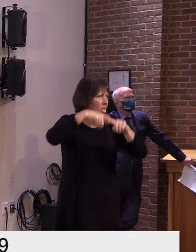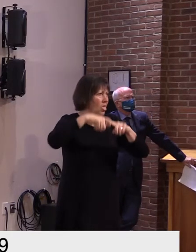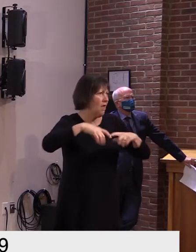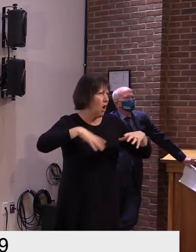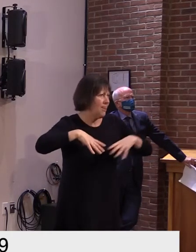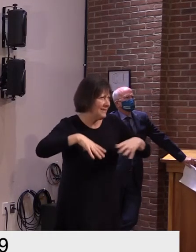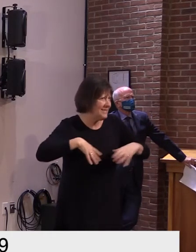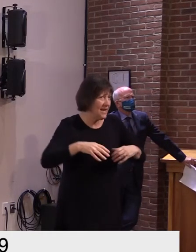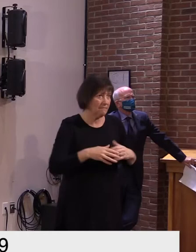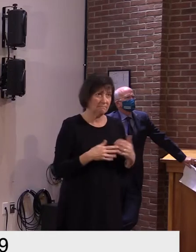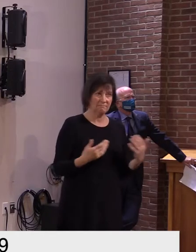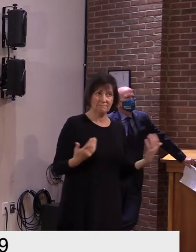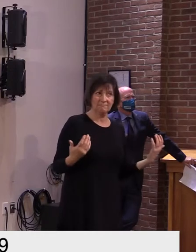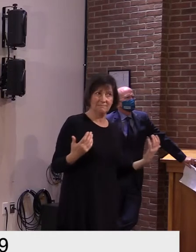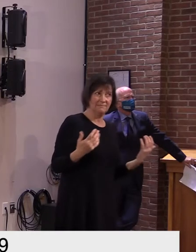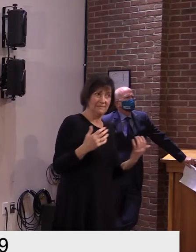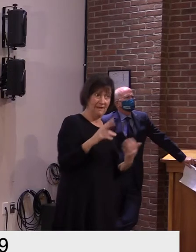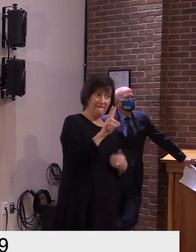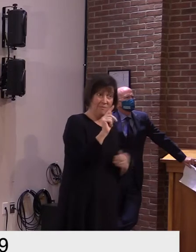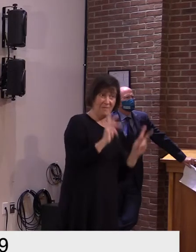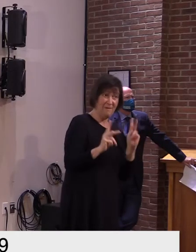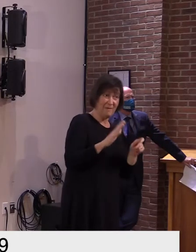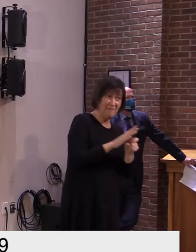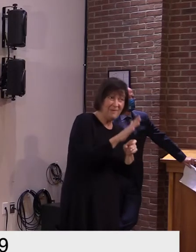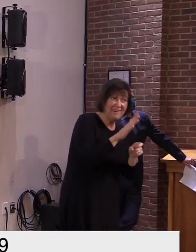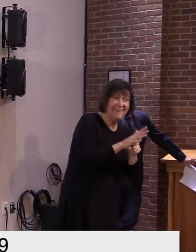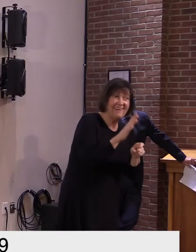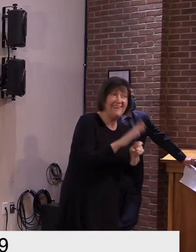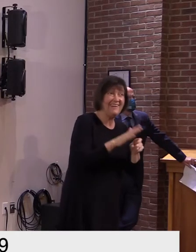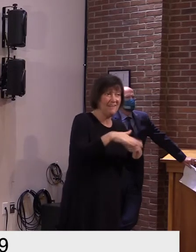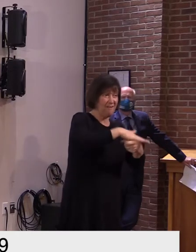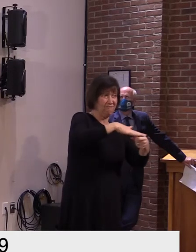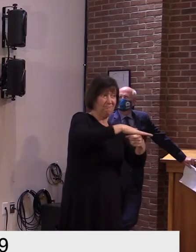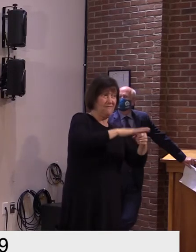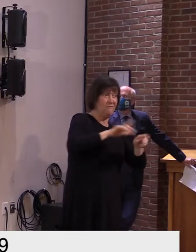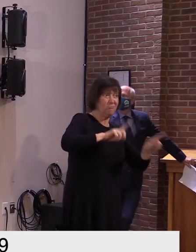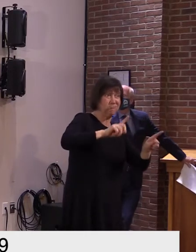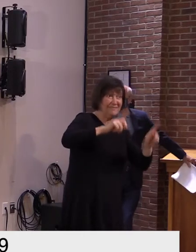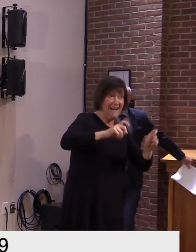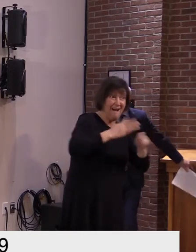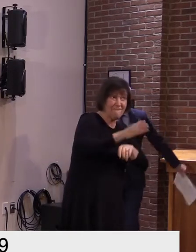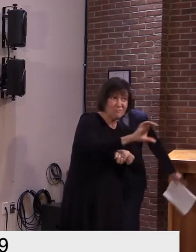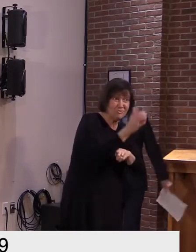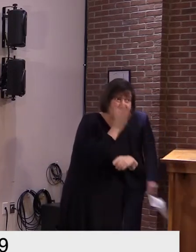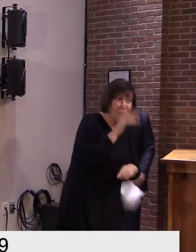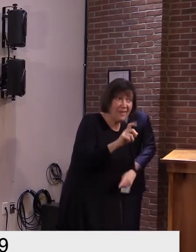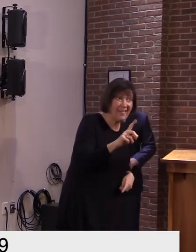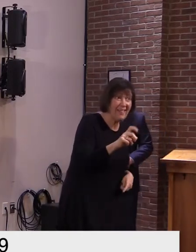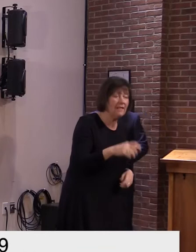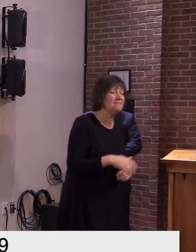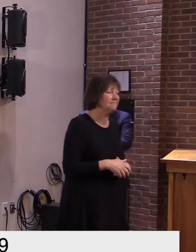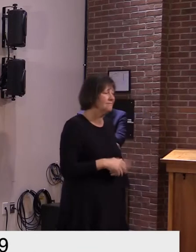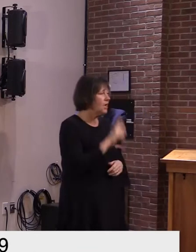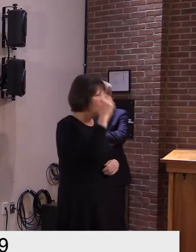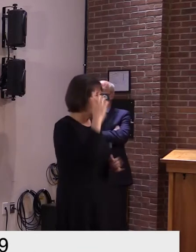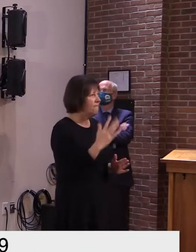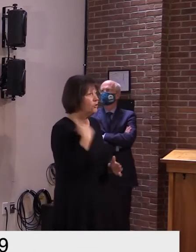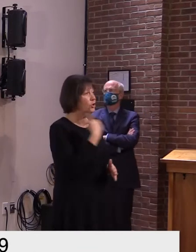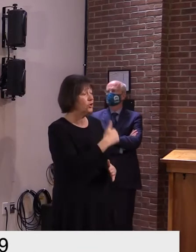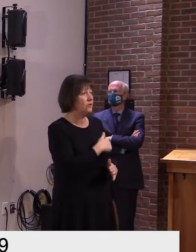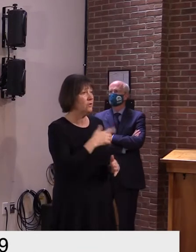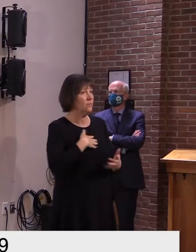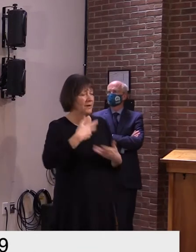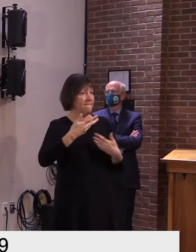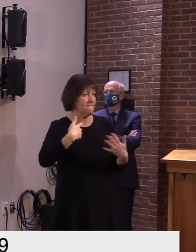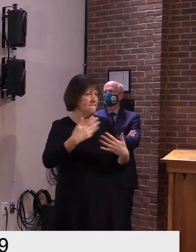all Vermonters have access to adequate testing after Christmas? Yeah, well, we've done a tremendous amount of work with some of